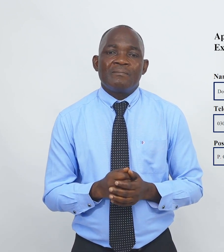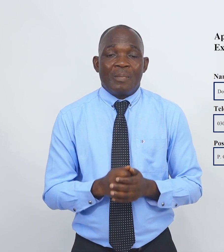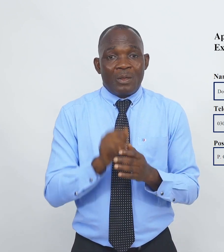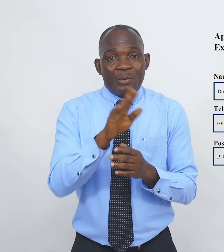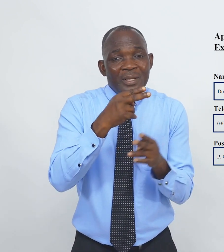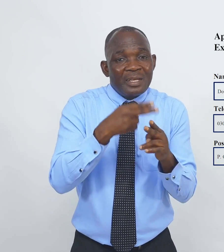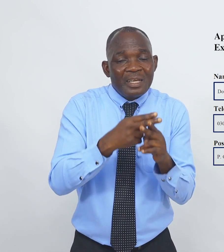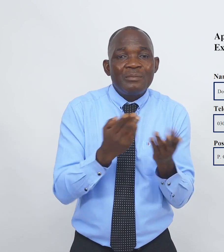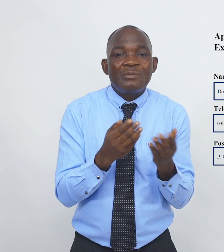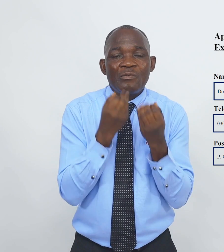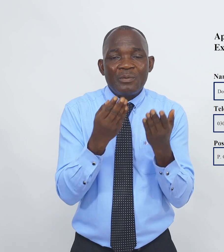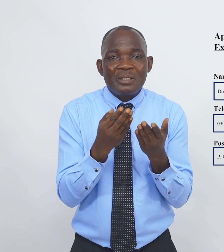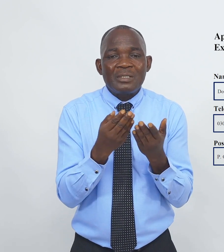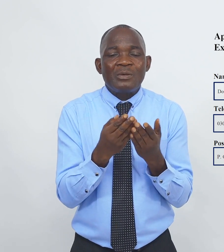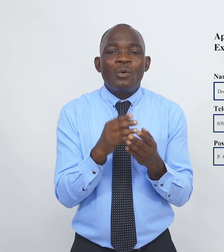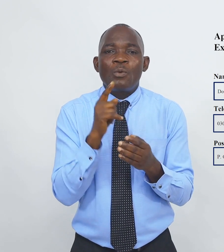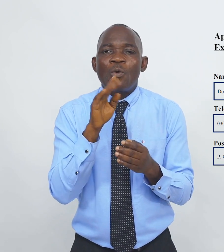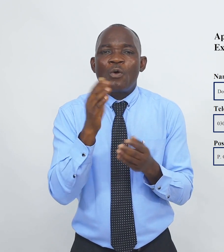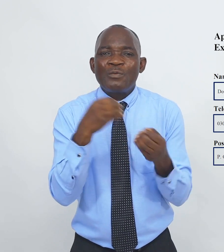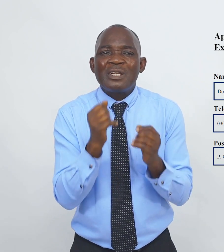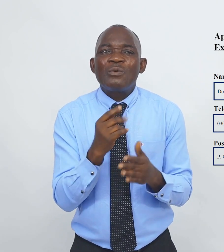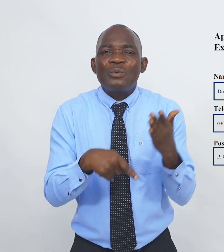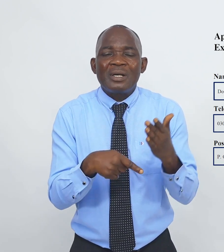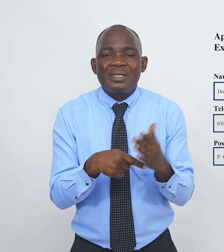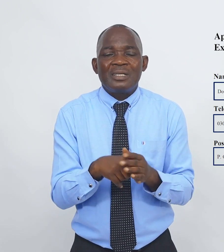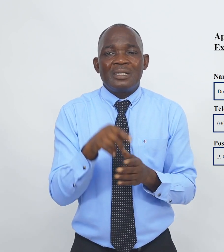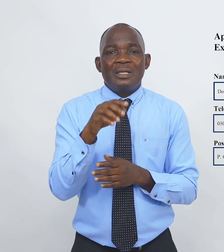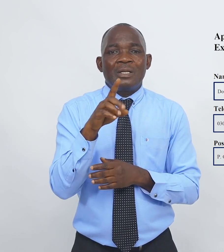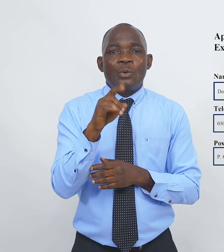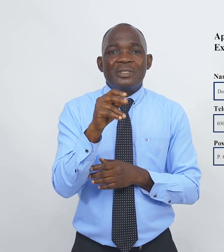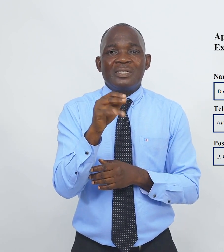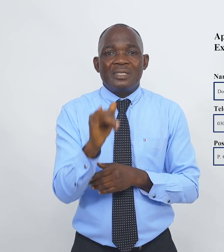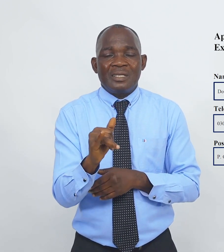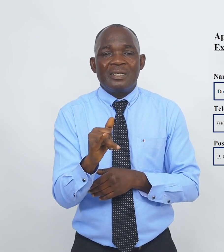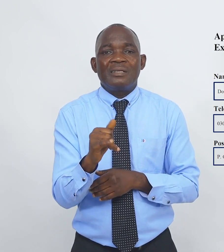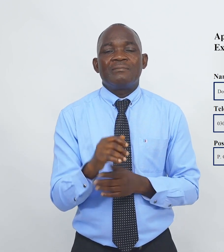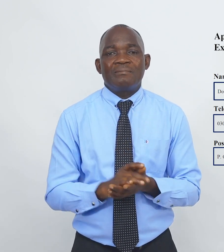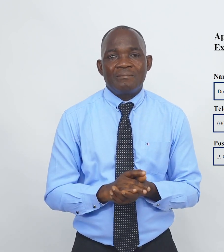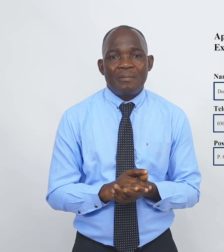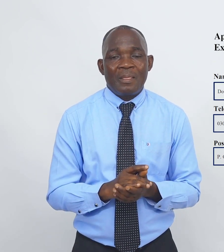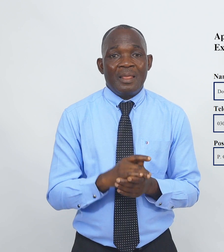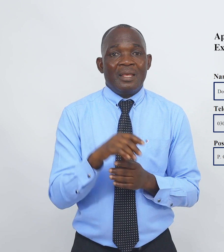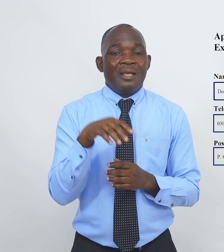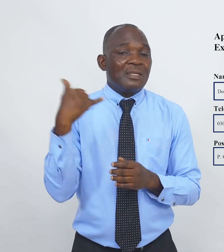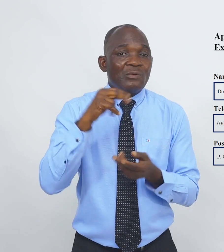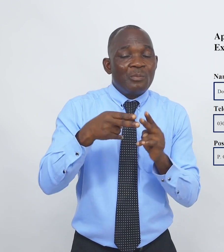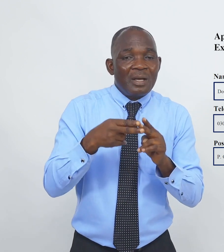Name of information or designated officer. Dorothy Yabua Asiama, Esquire. Telephone or mobile number